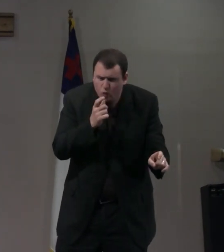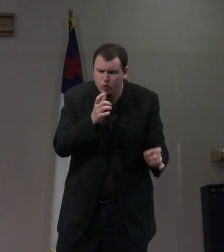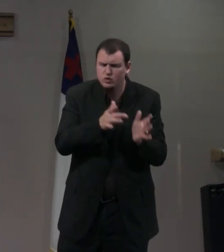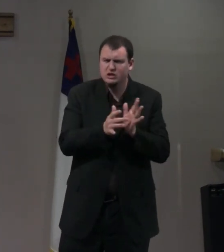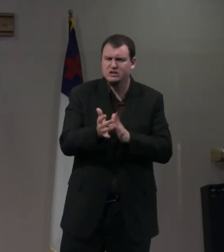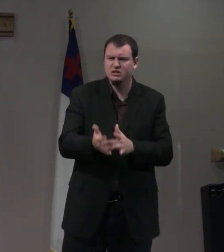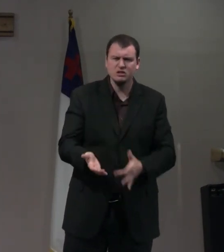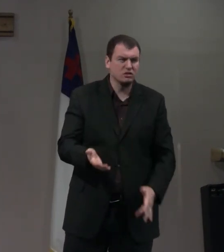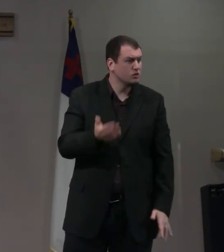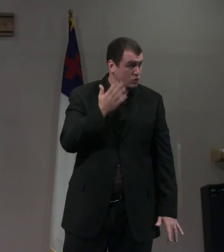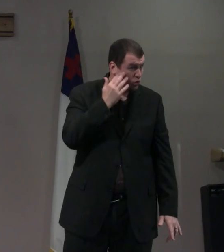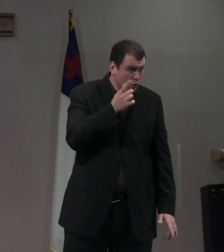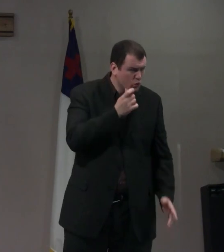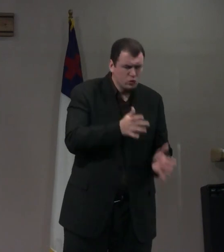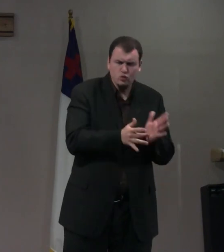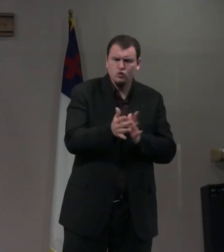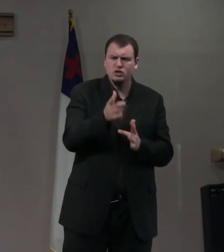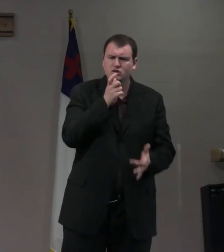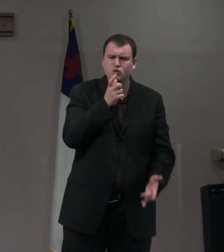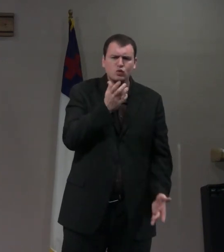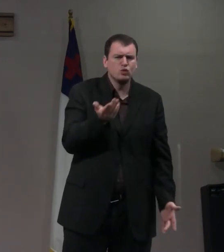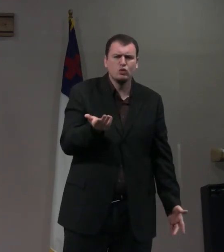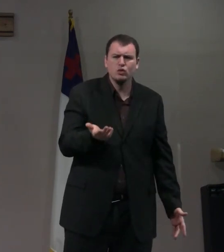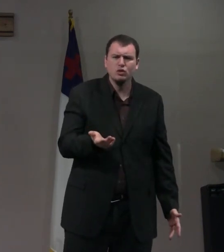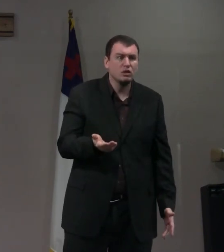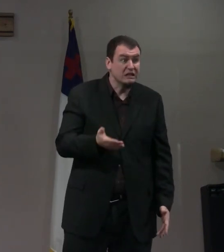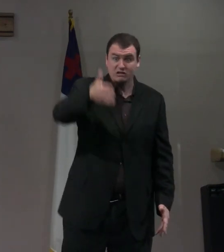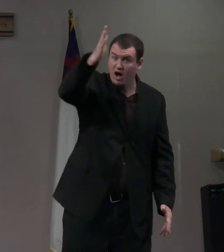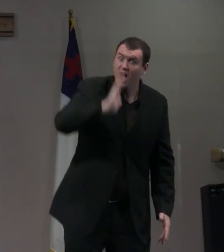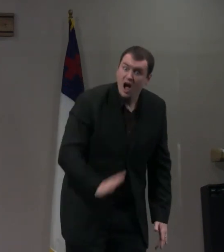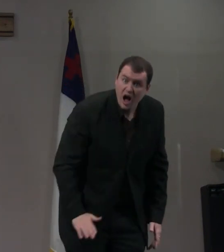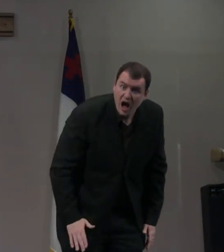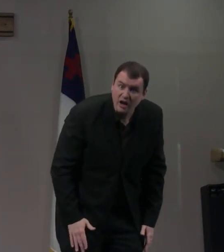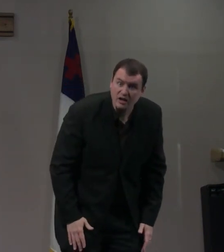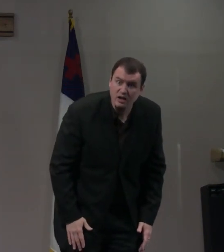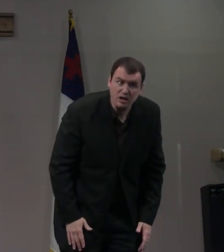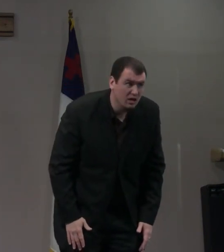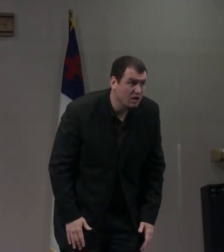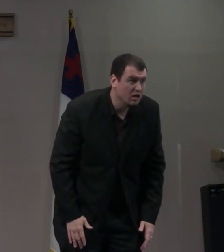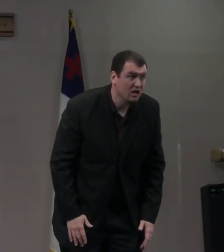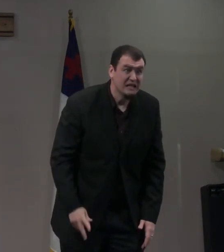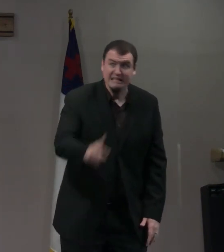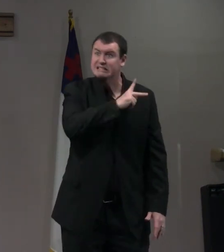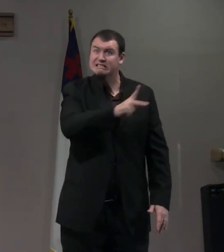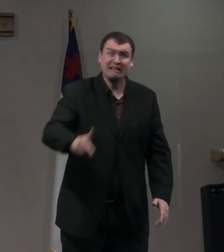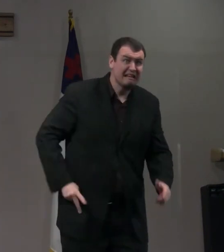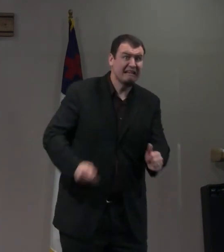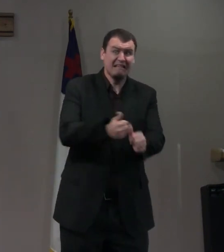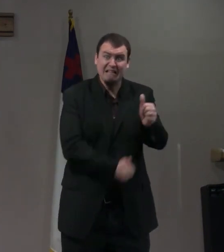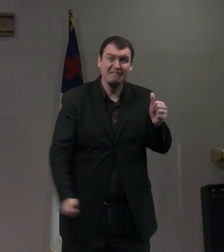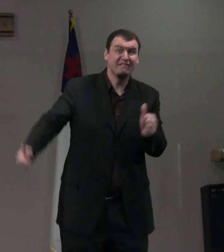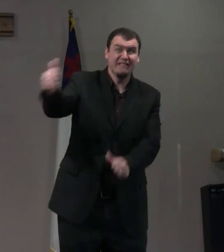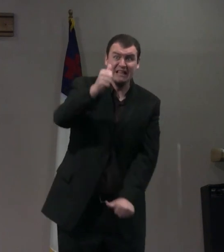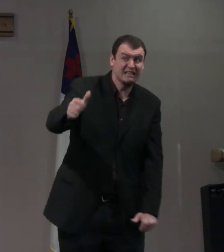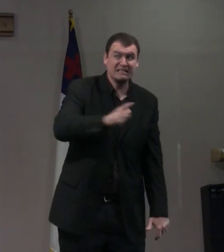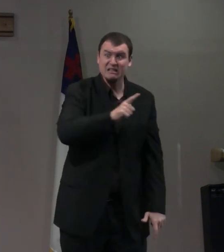You know who Jesus is, right? Who is Jesus? Jesus is God. Jesus is the King